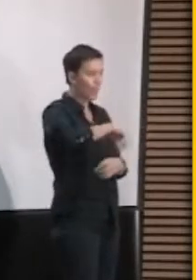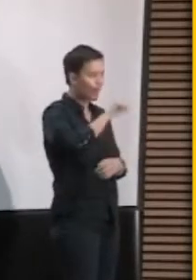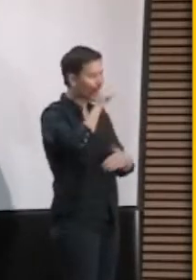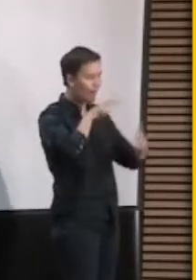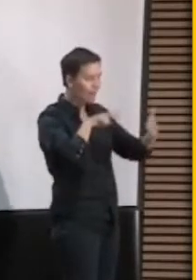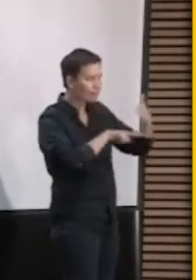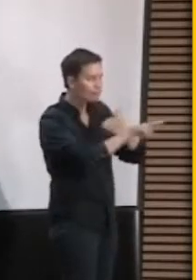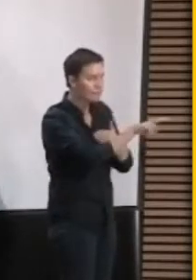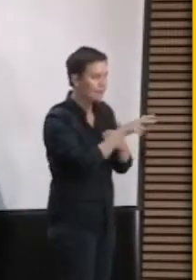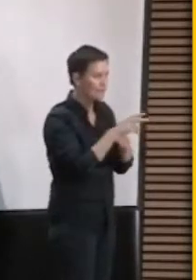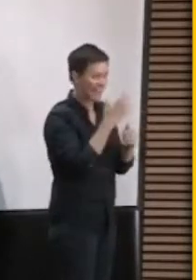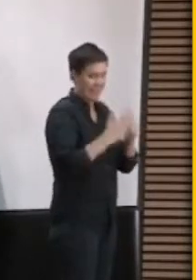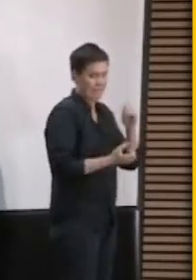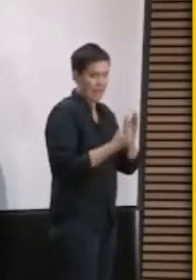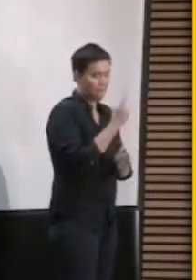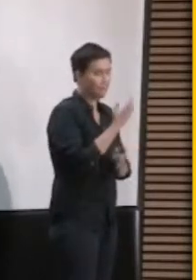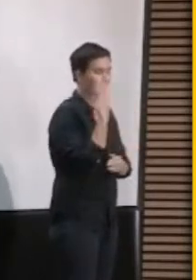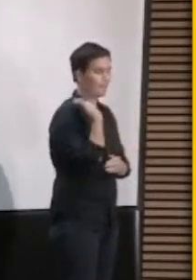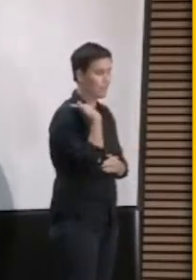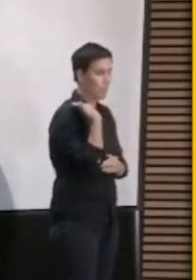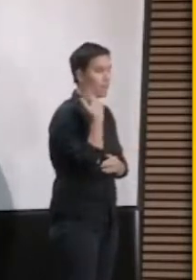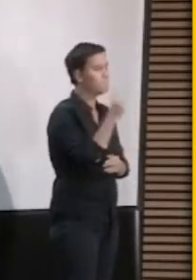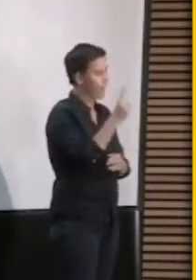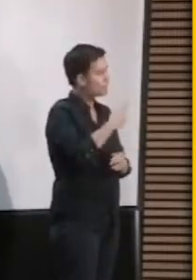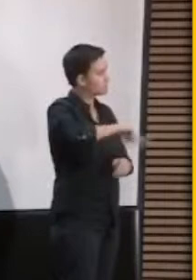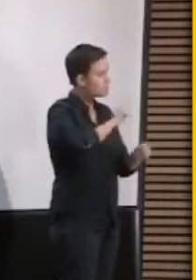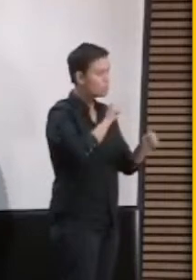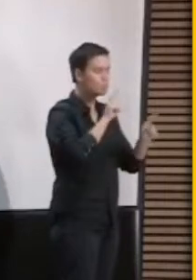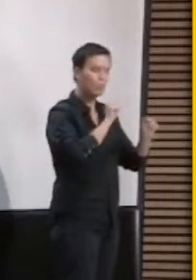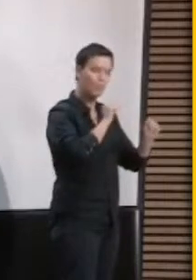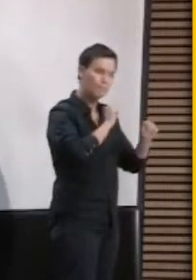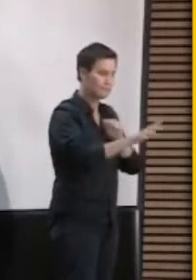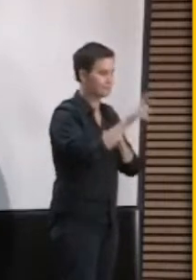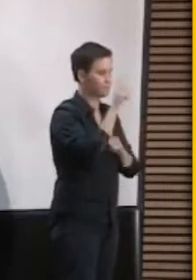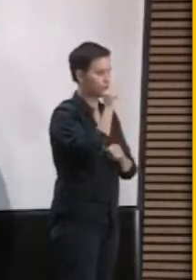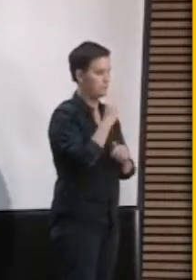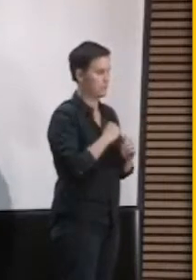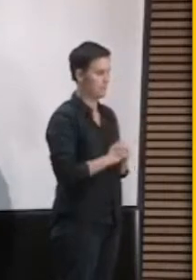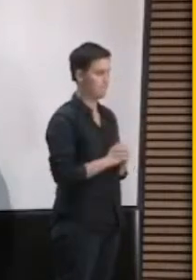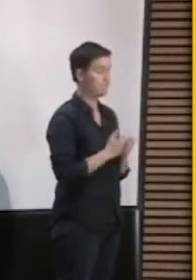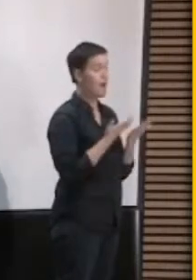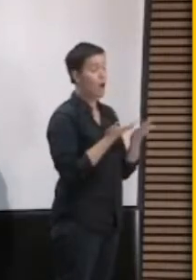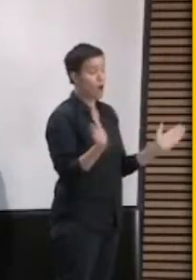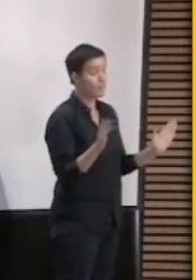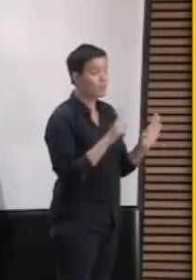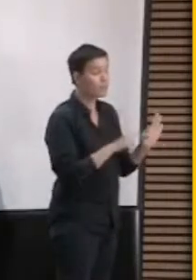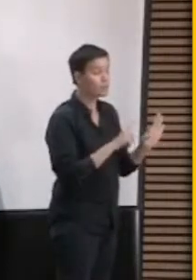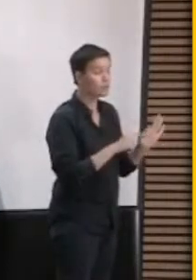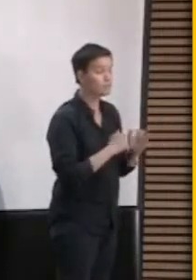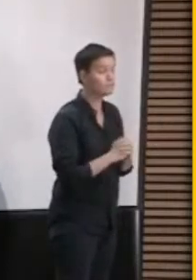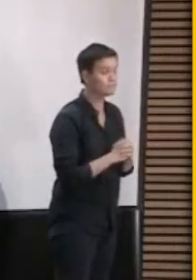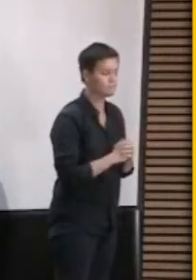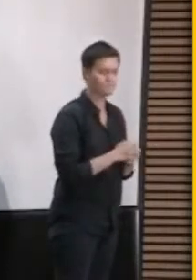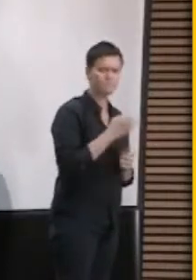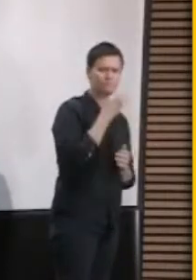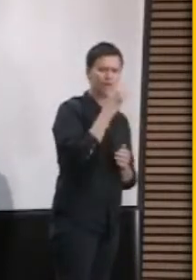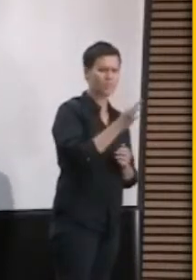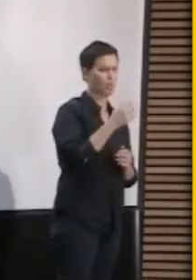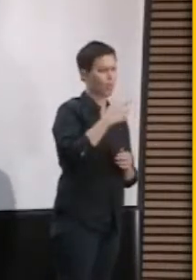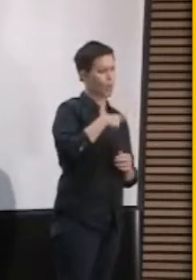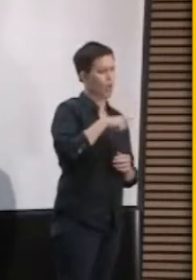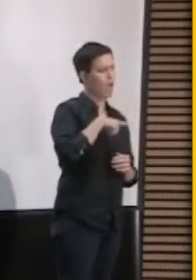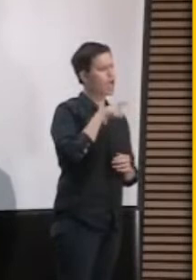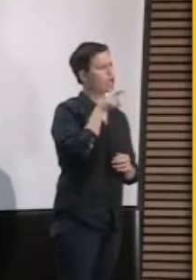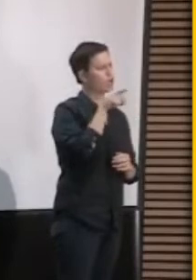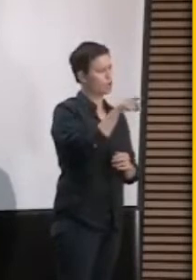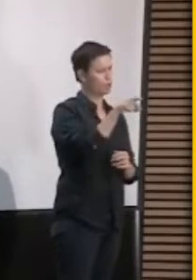our success and will continue to be. Happy to take questions. Why did you decide to bring in Heather Simpson and Brian Roach now?